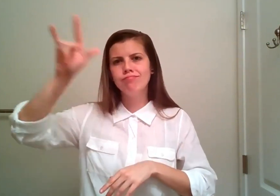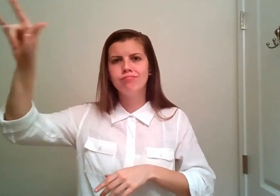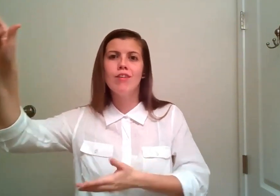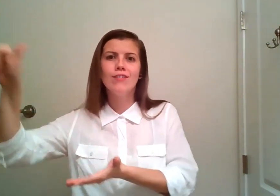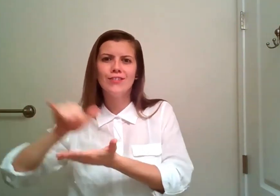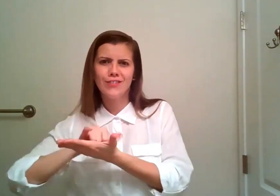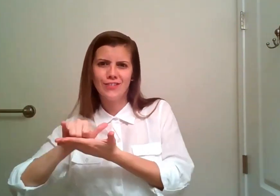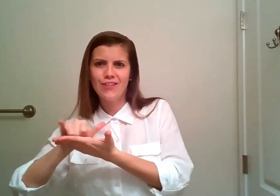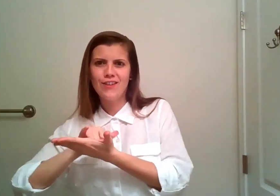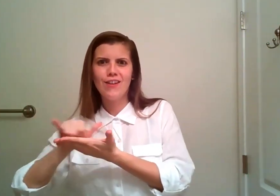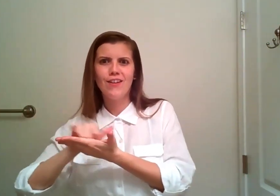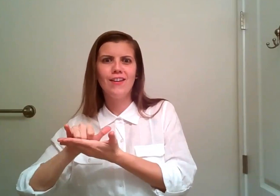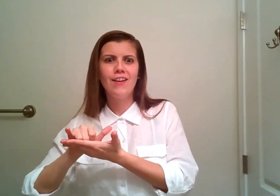So I flew out there,